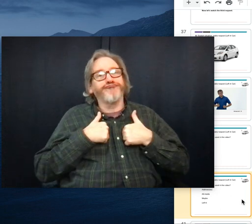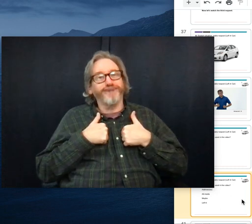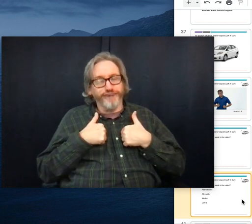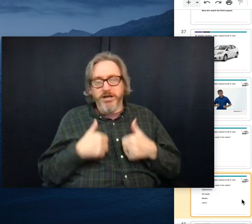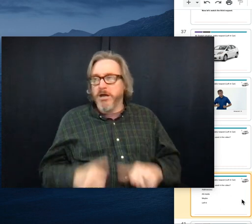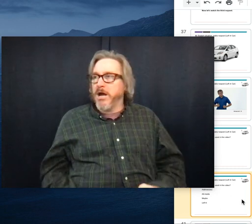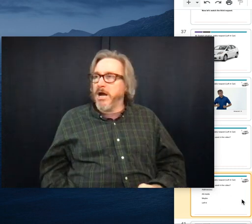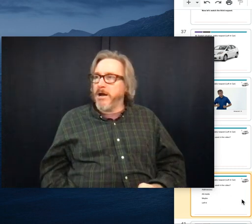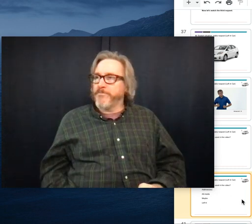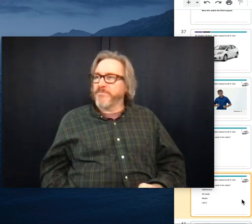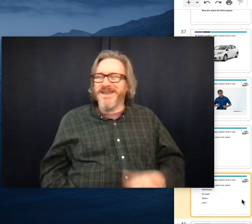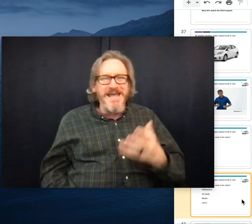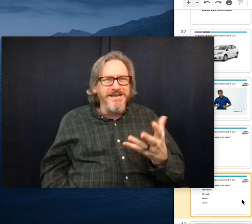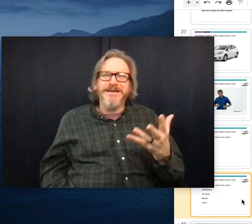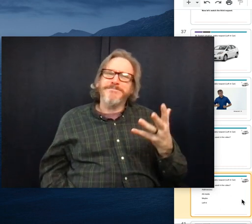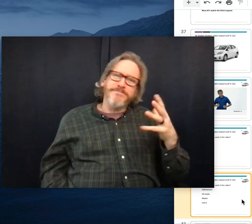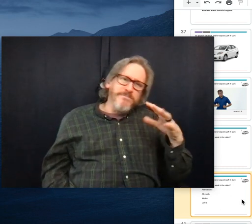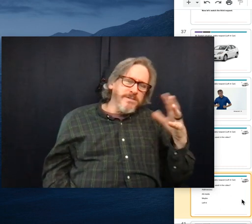mind going and looking for him?